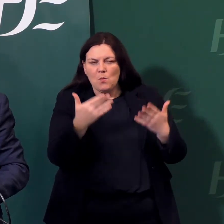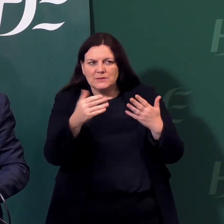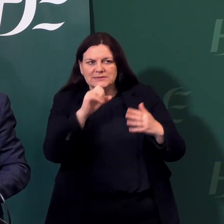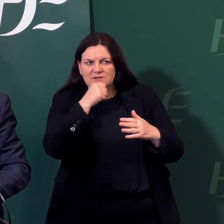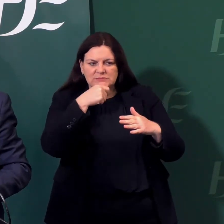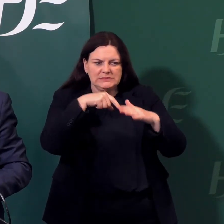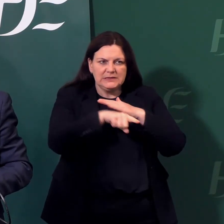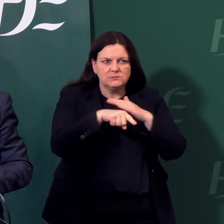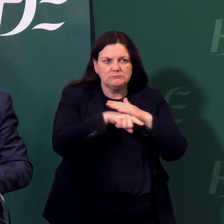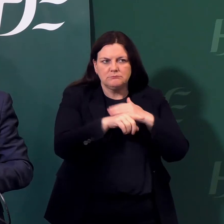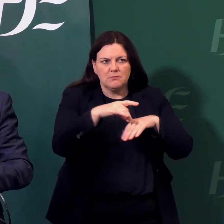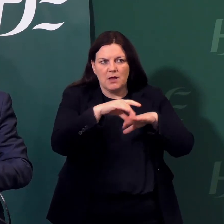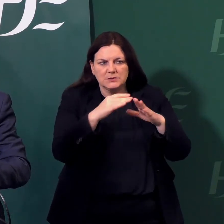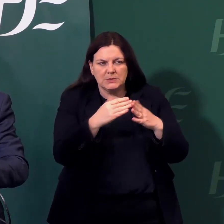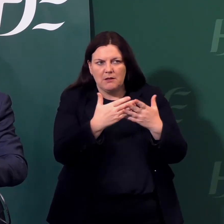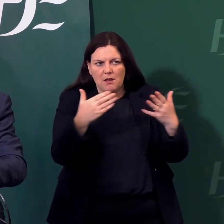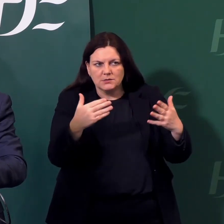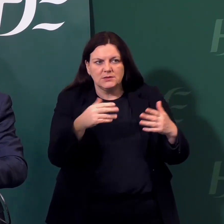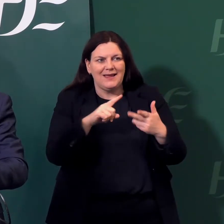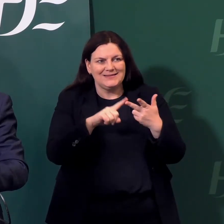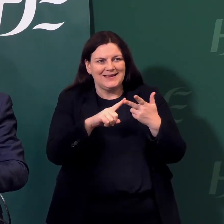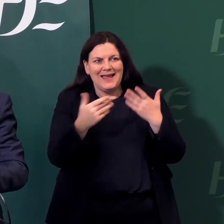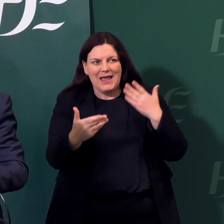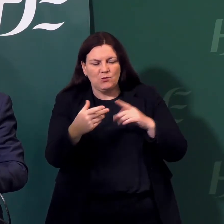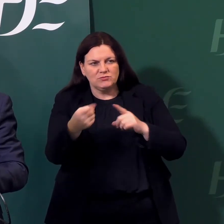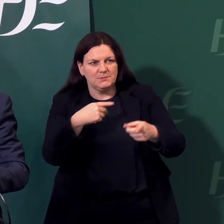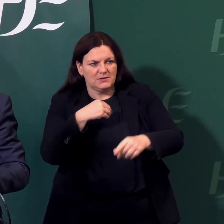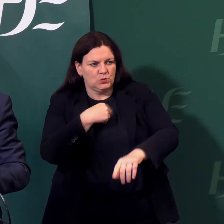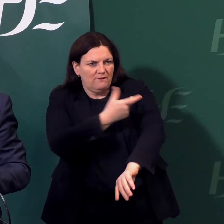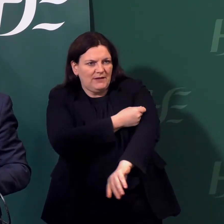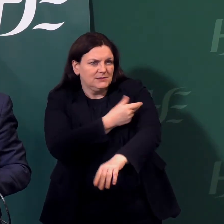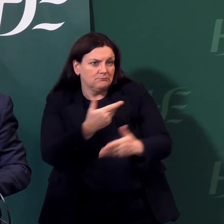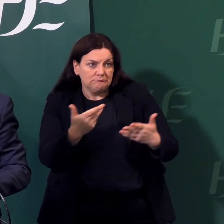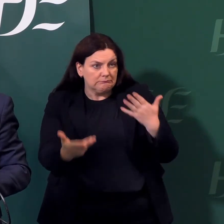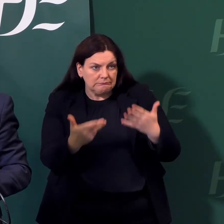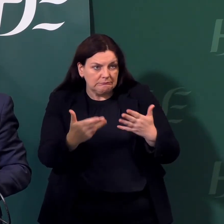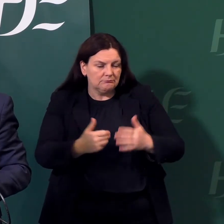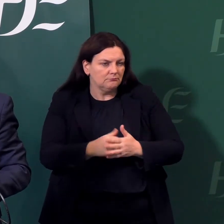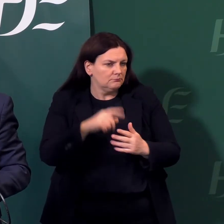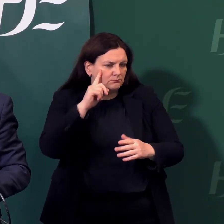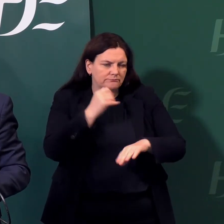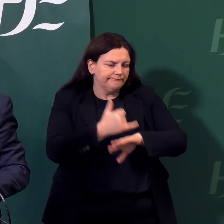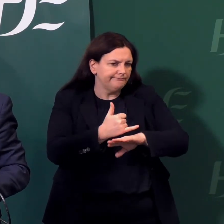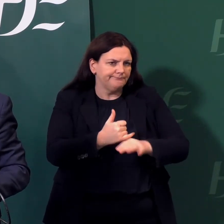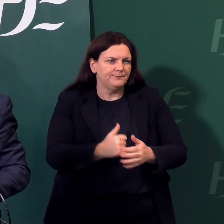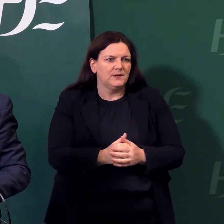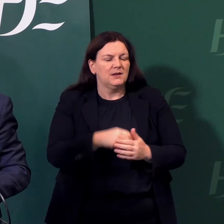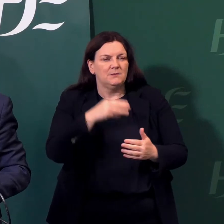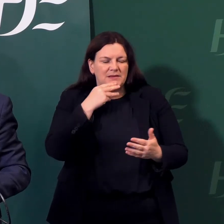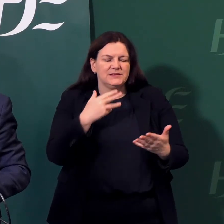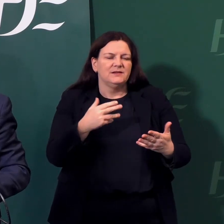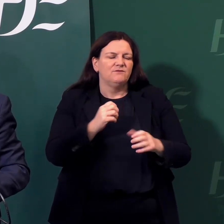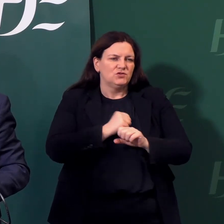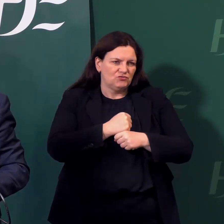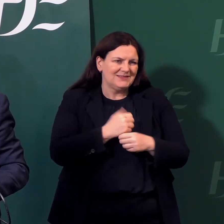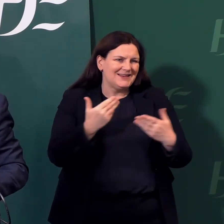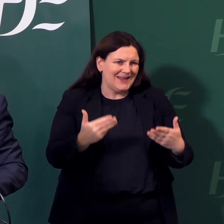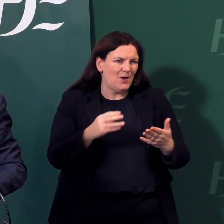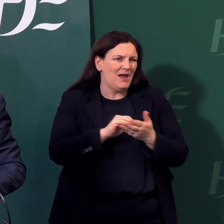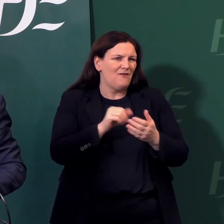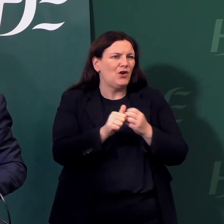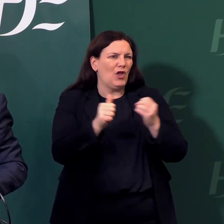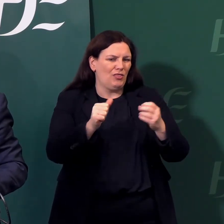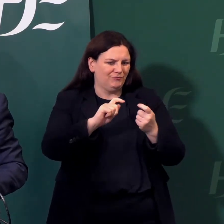to vaccines. And it's frustrating for many that another variant emerges with some